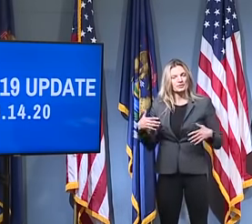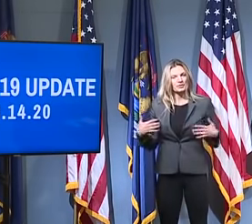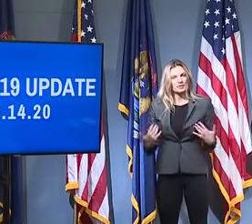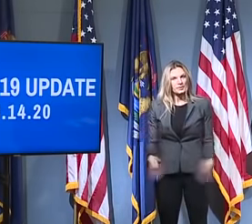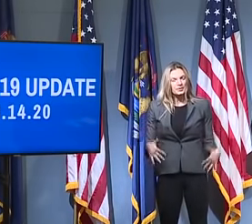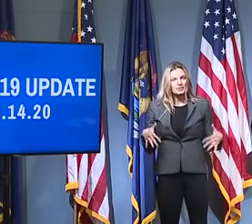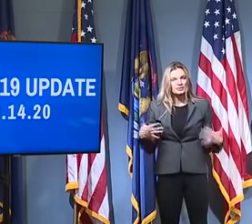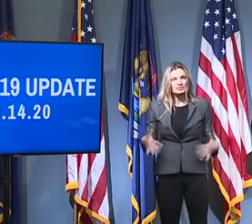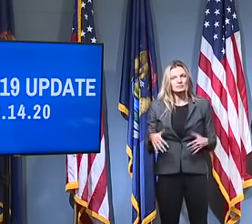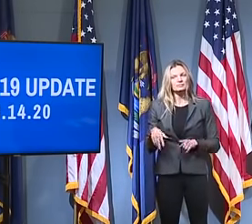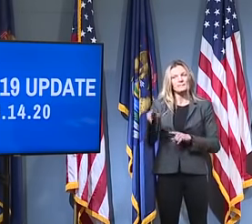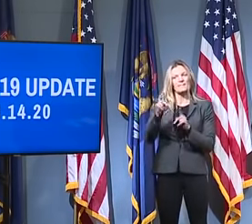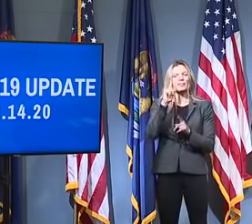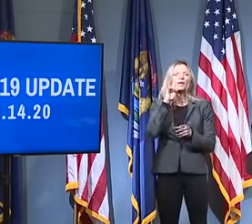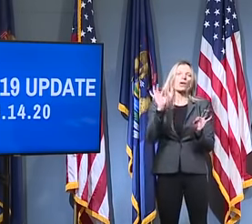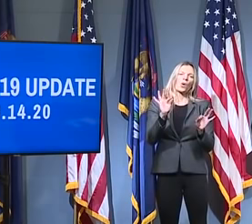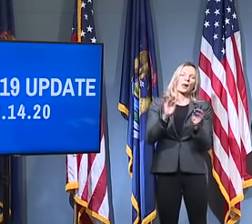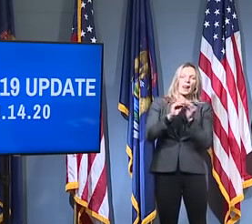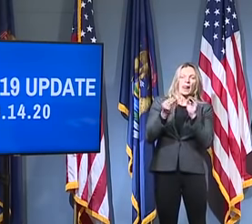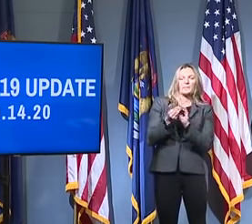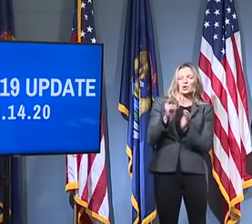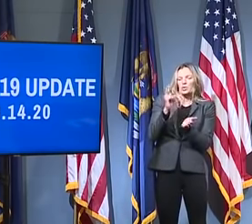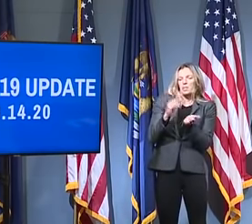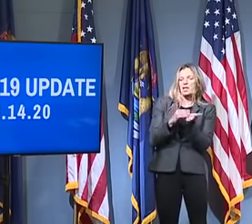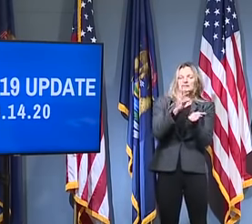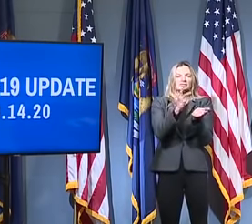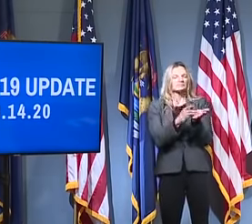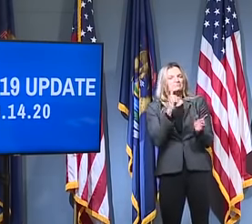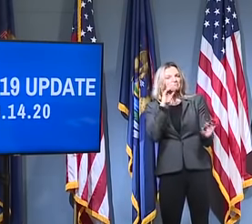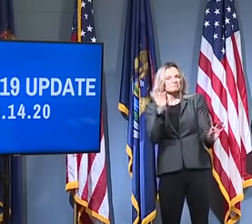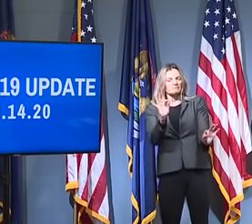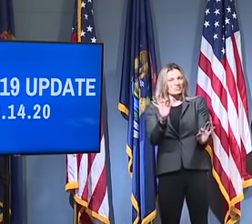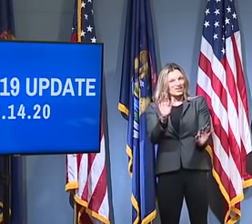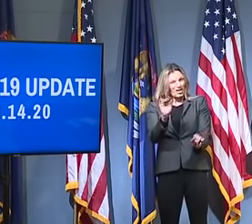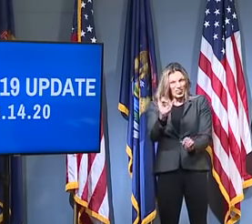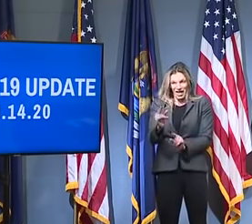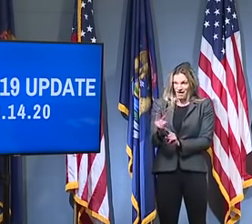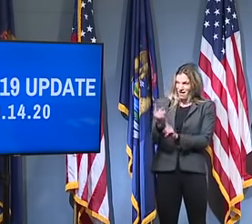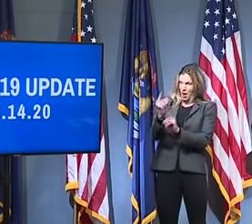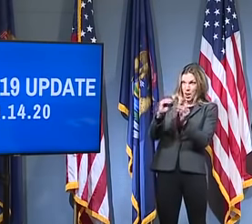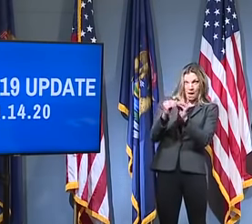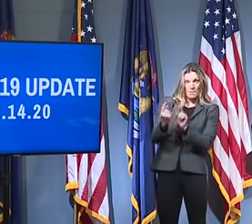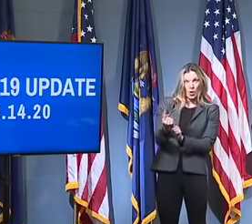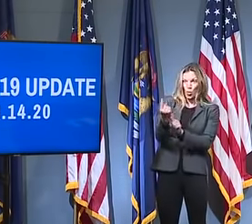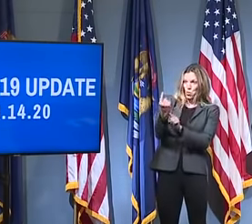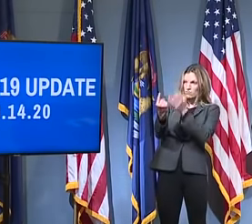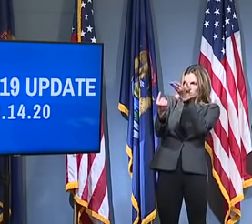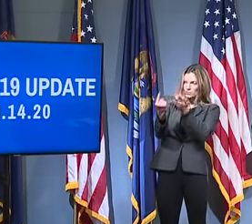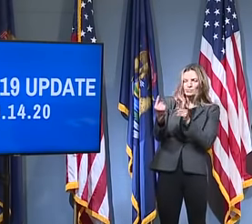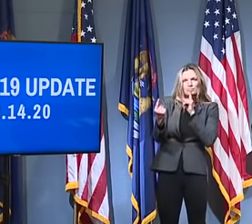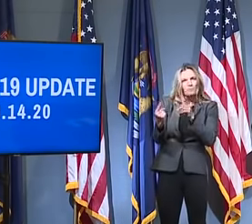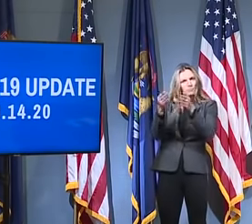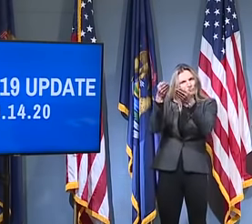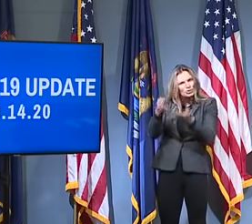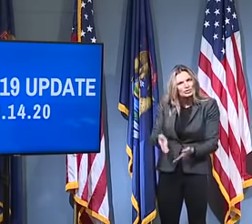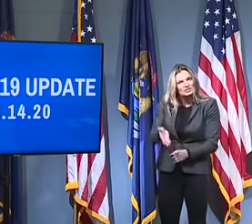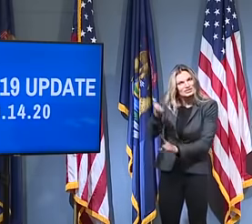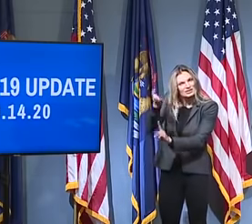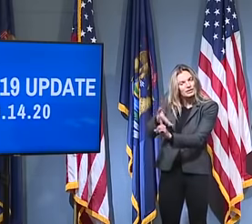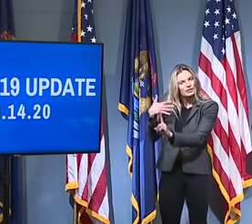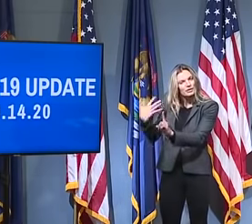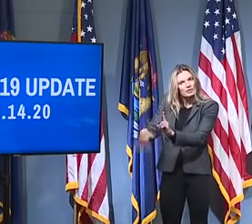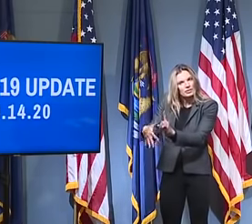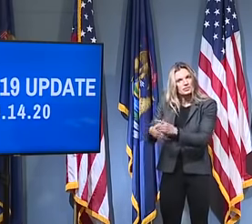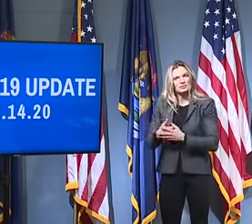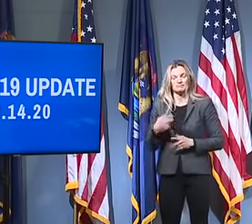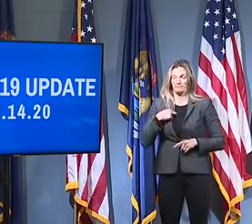they have legacies, families. These lives were cut short, and it was long overdue that we did something about it. So we got